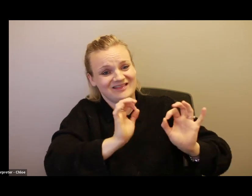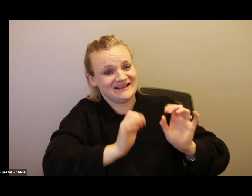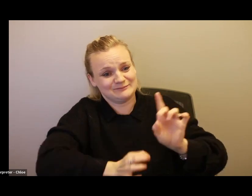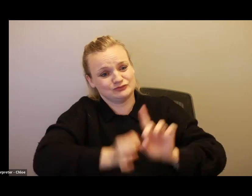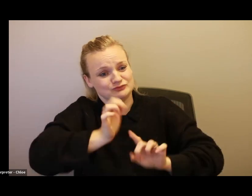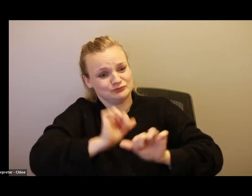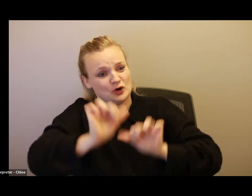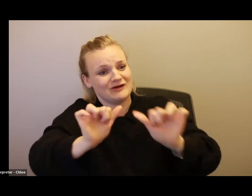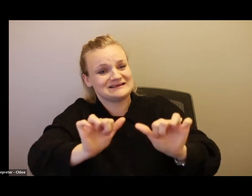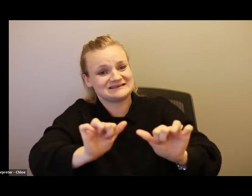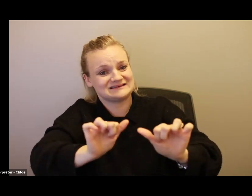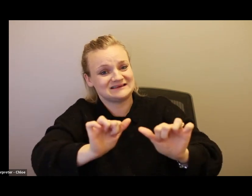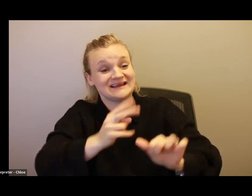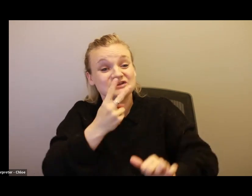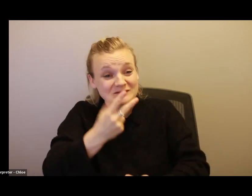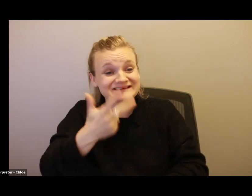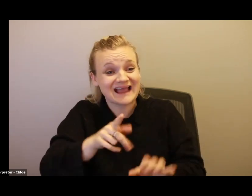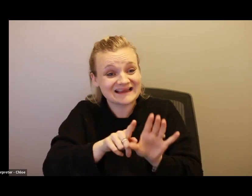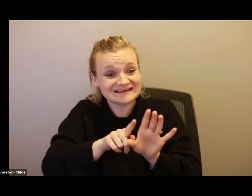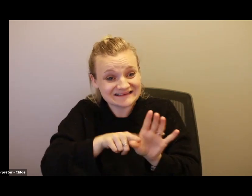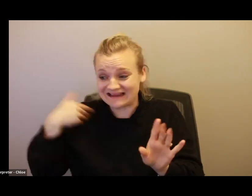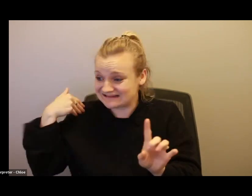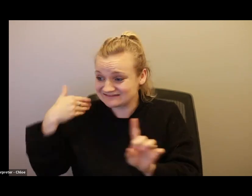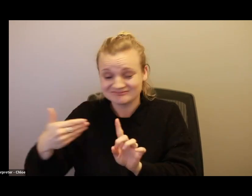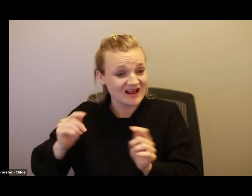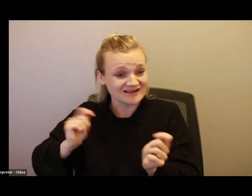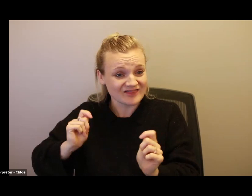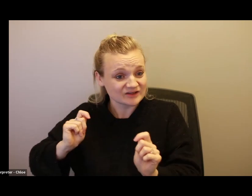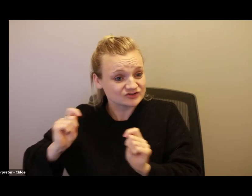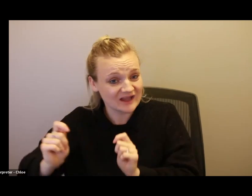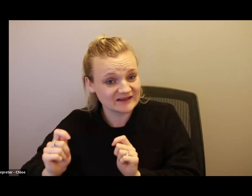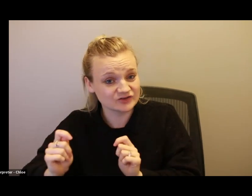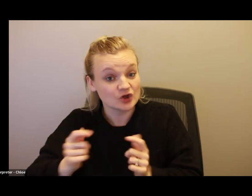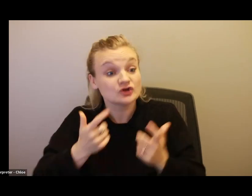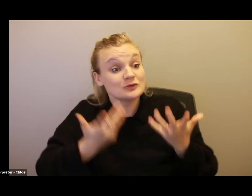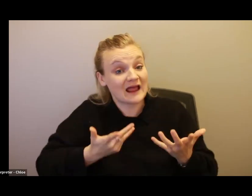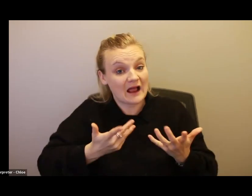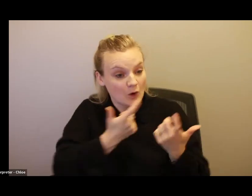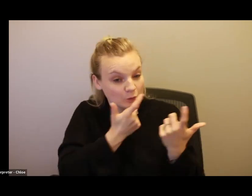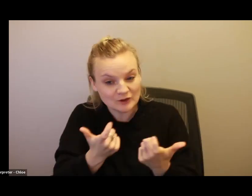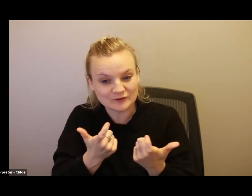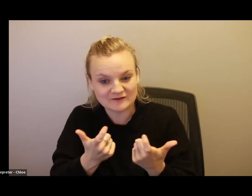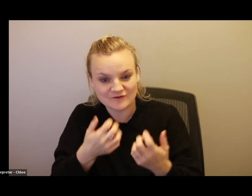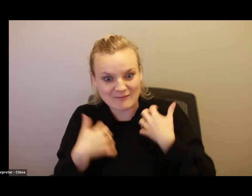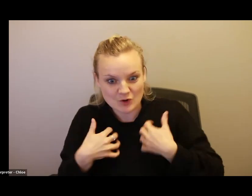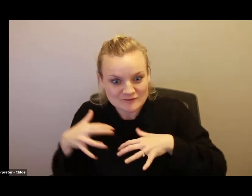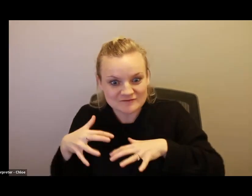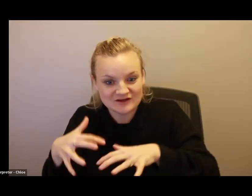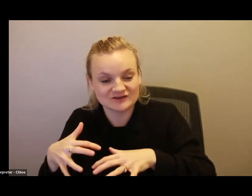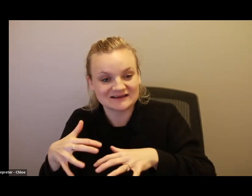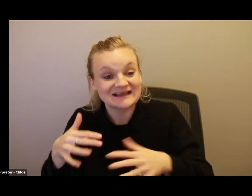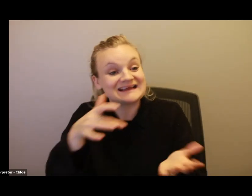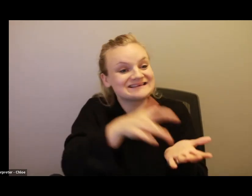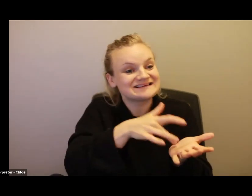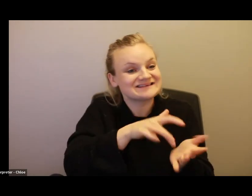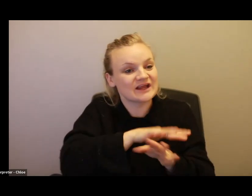have in 28 years. So deal strategy is to go where the energy is, and we're finding it's at the level of cities, not nations. It's the